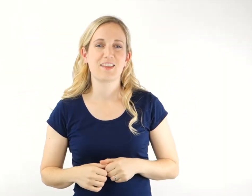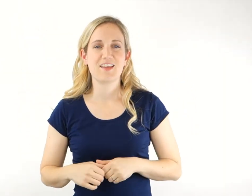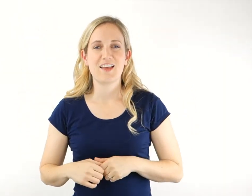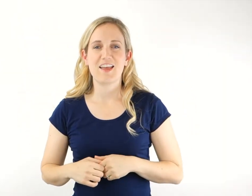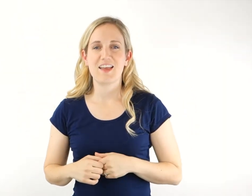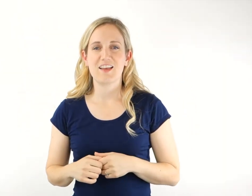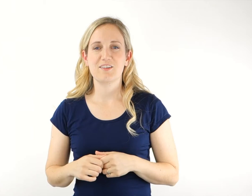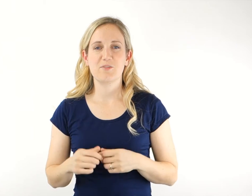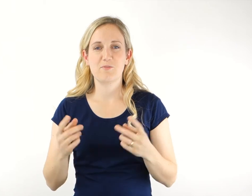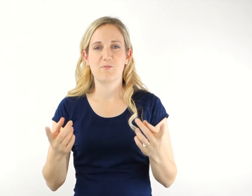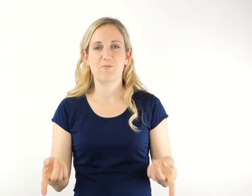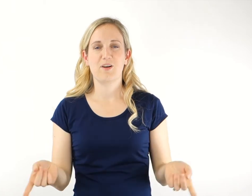And,